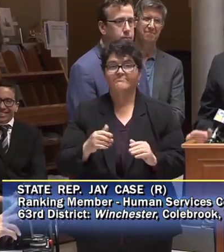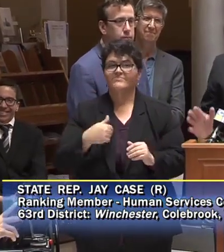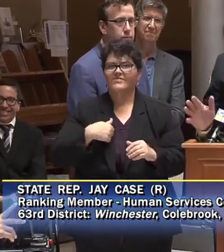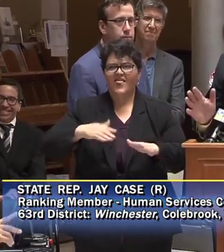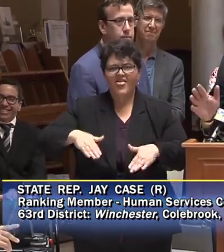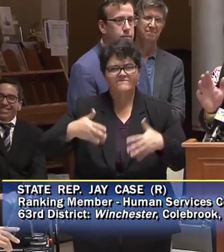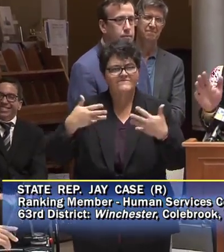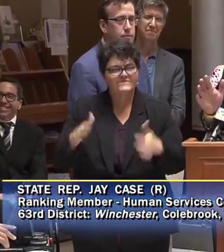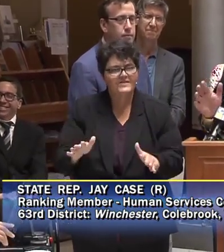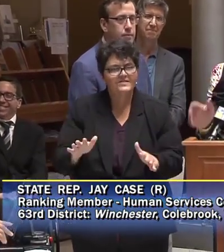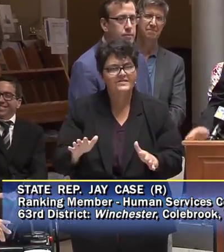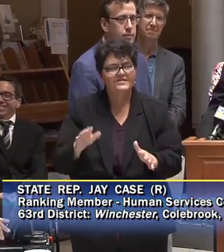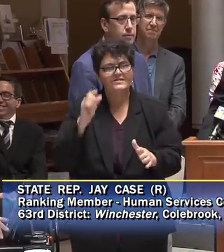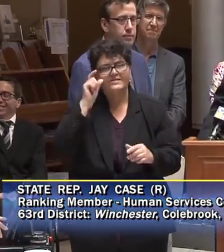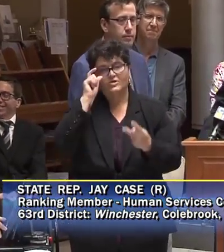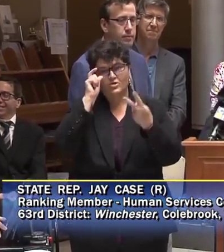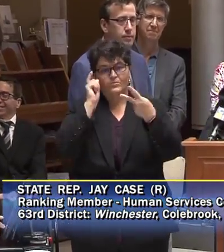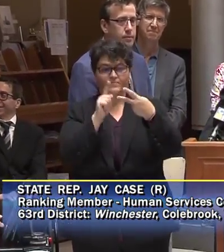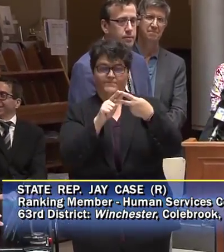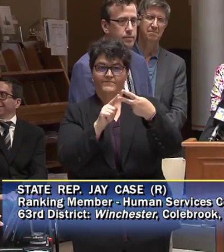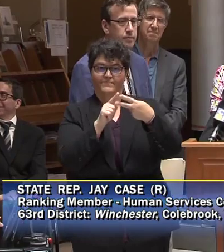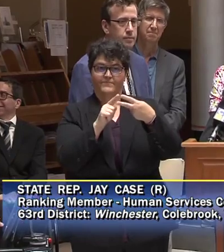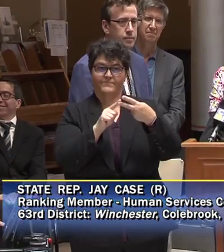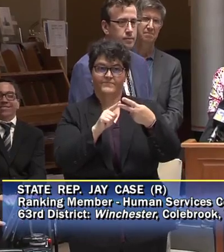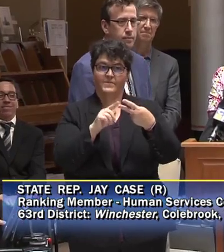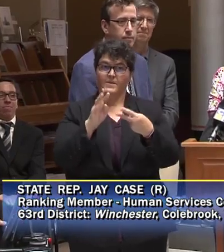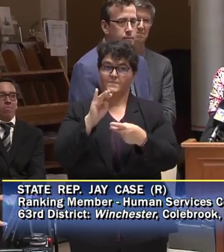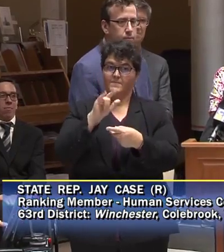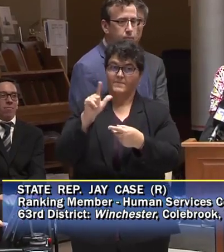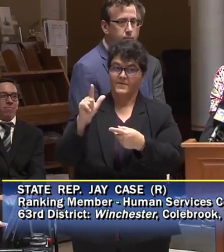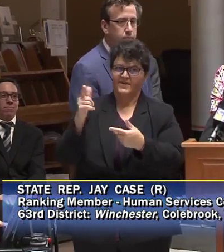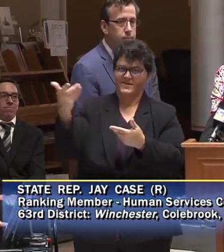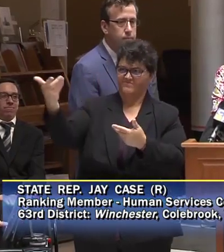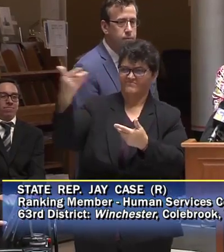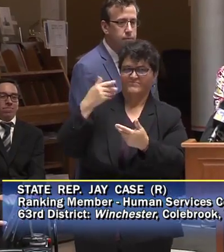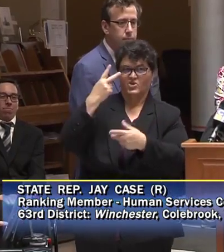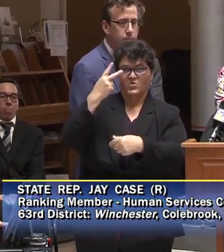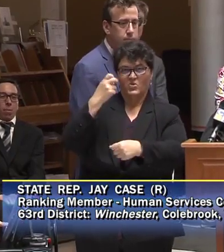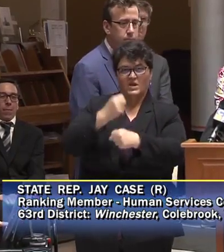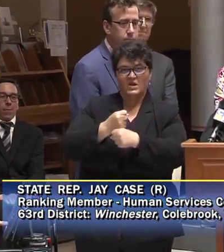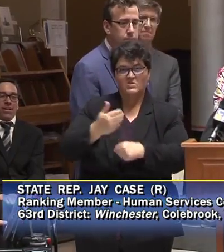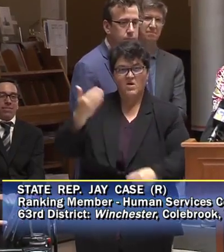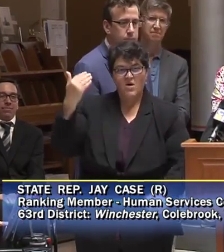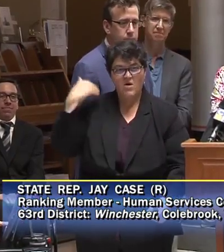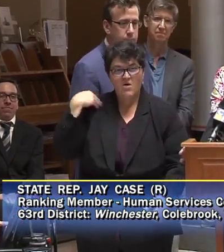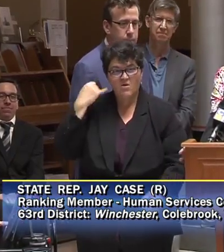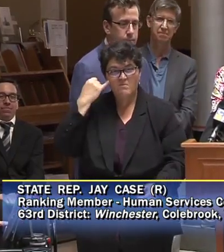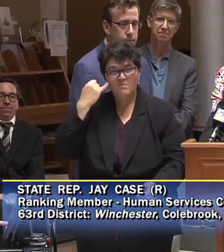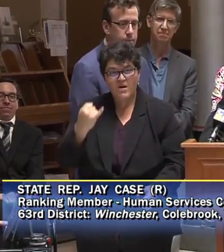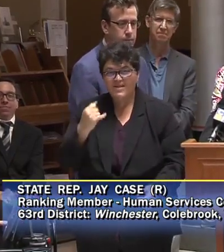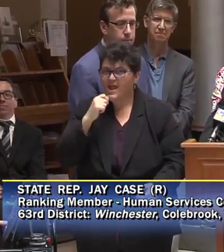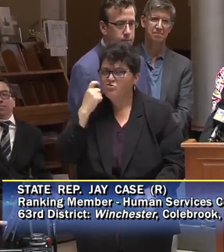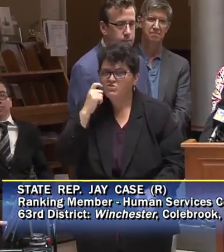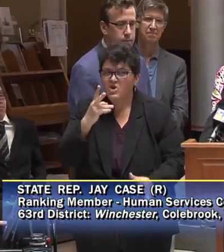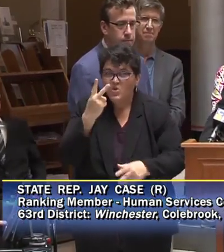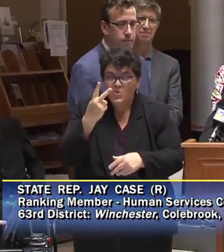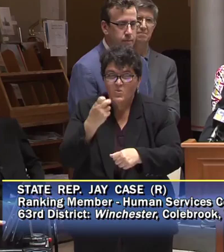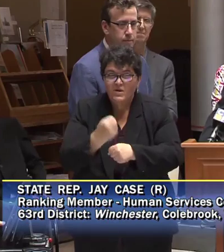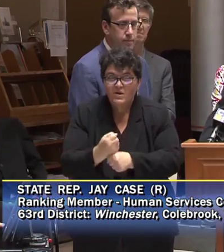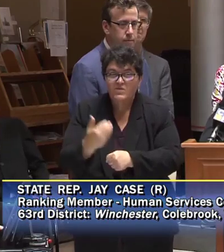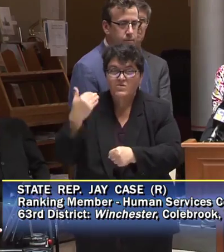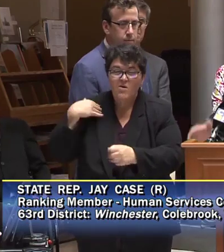This concept, this bill came to us a few years ago, not just this past session. We couldn't get it across any finish